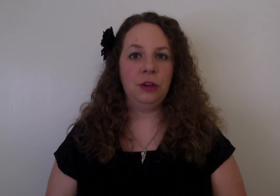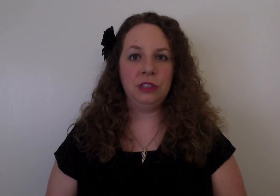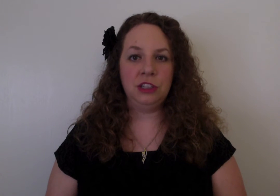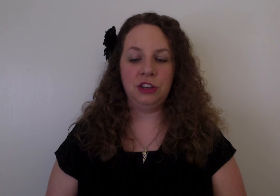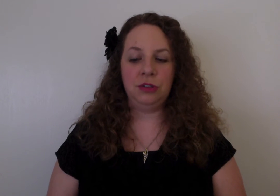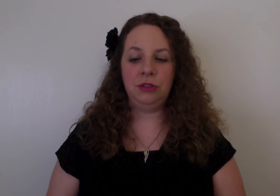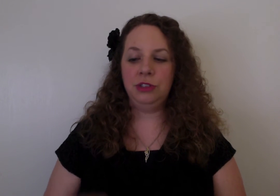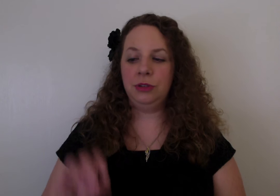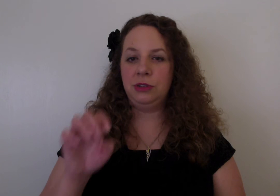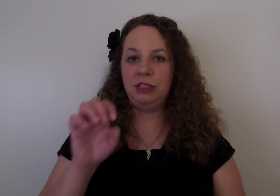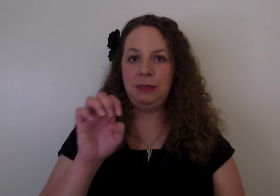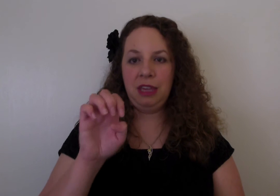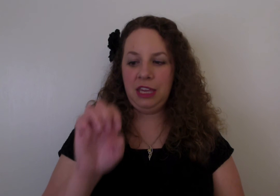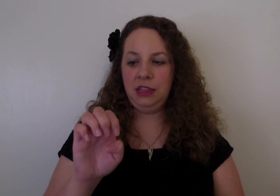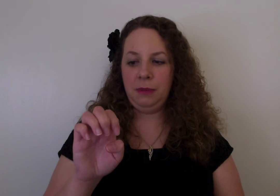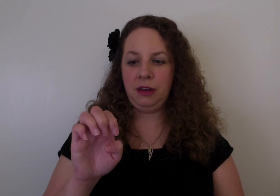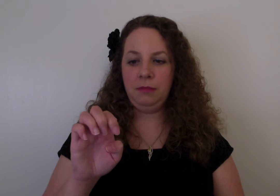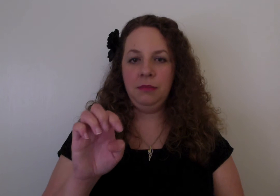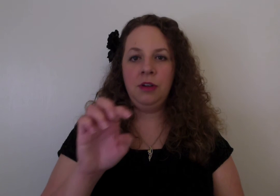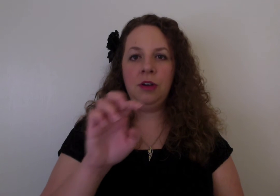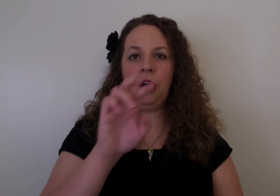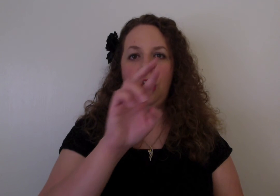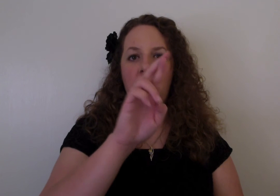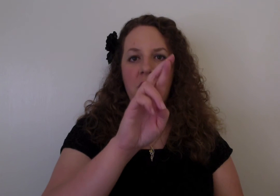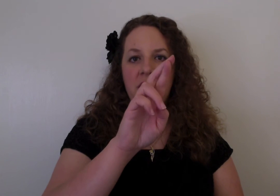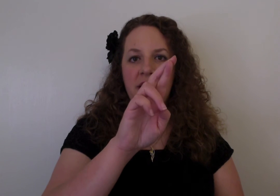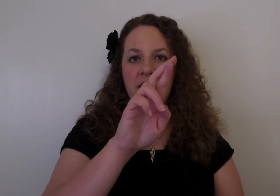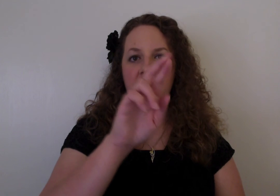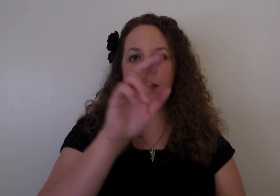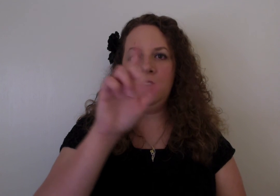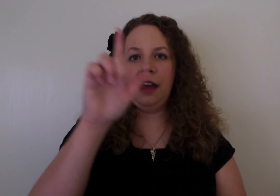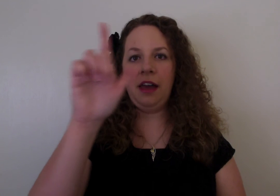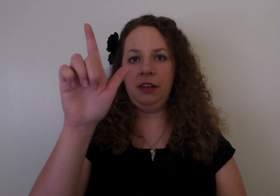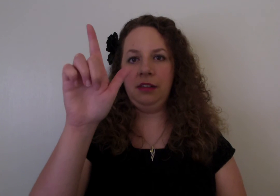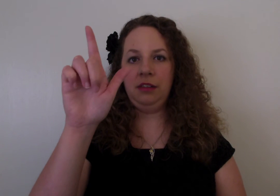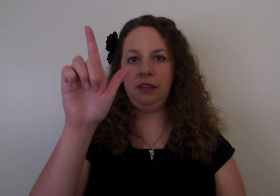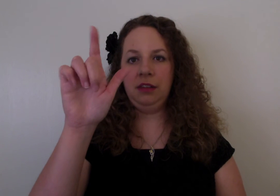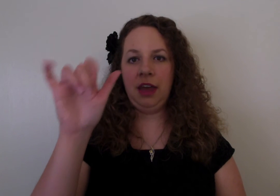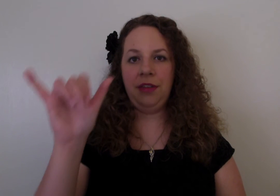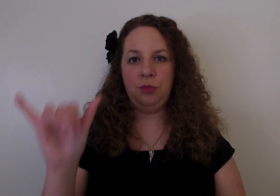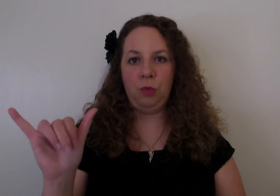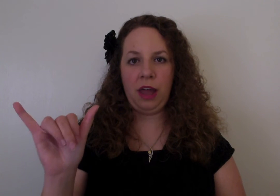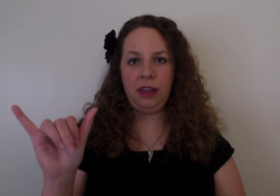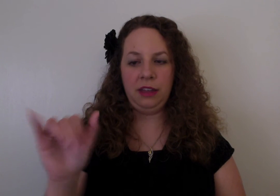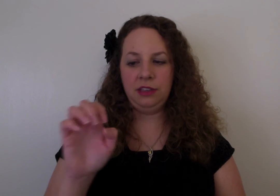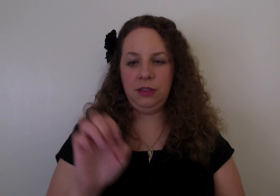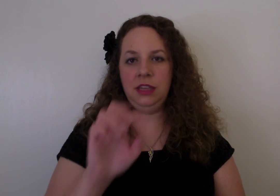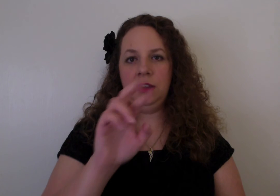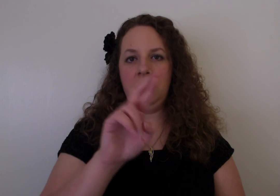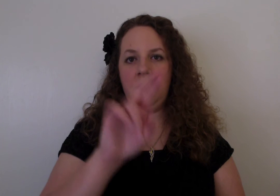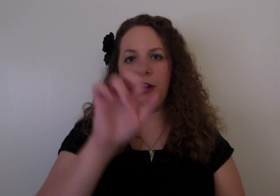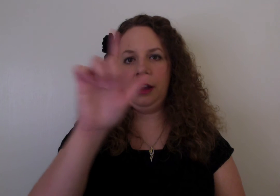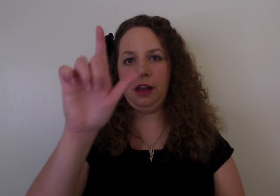goes in a circle. So it's going to be E at the bottom. R here. L. And then Y. Okay. So E-R-L